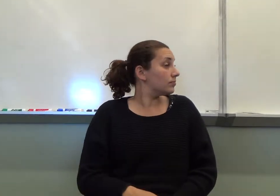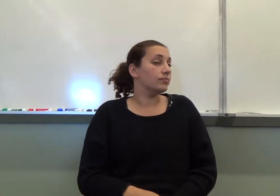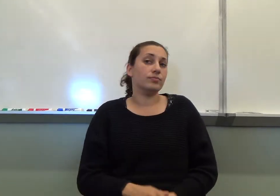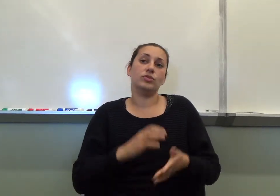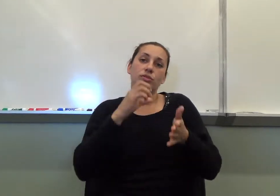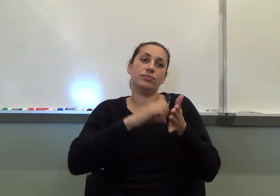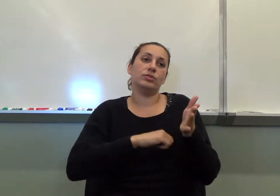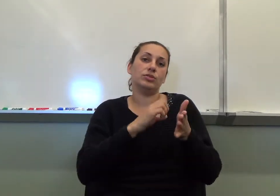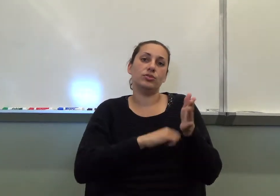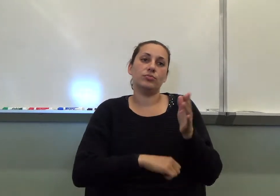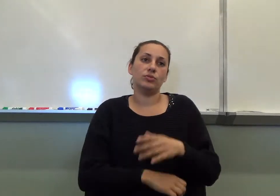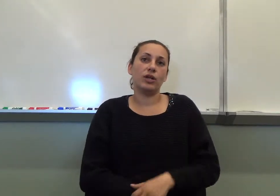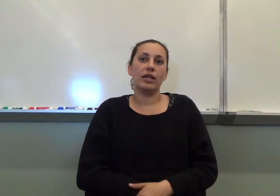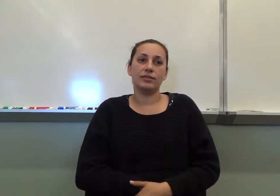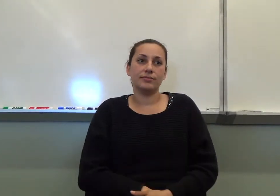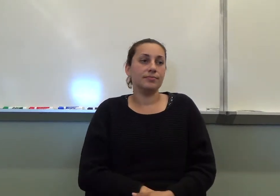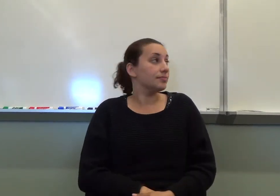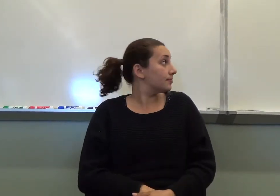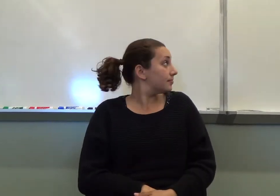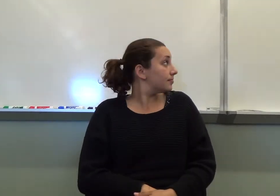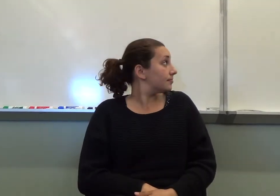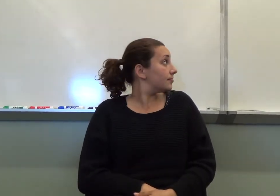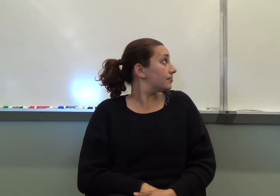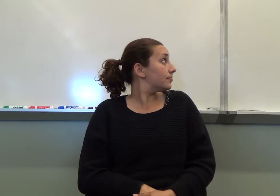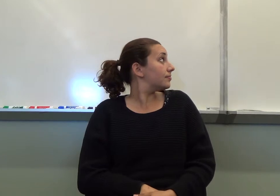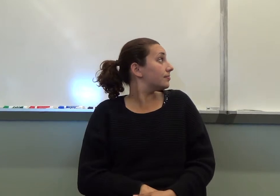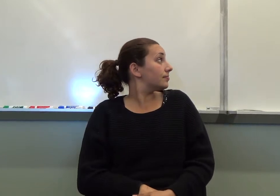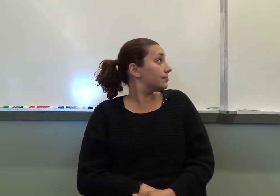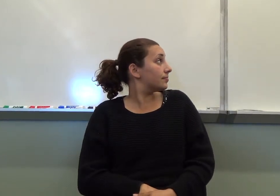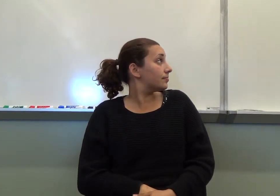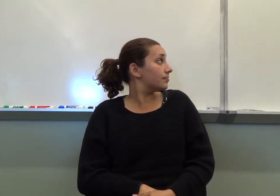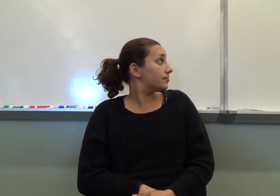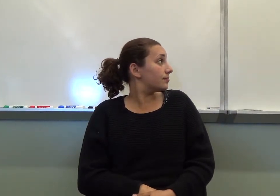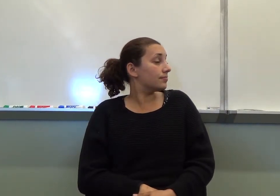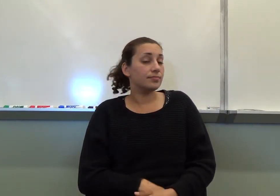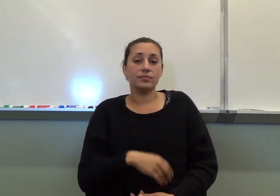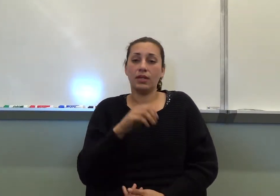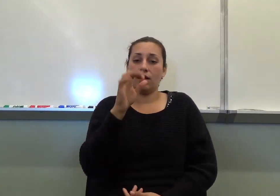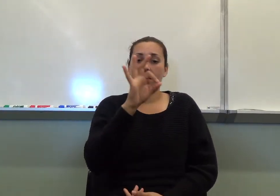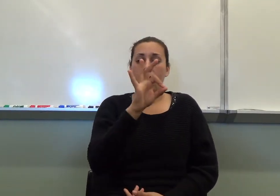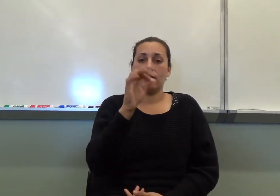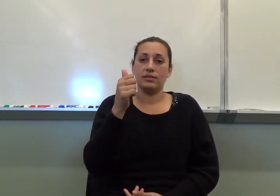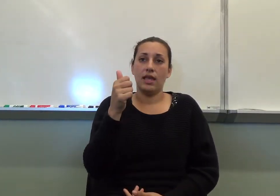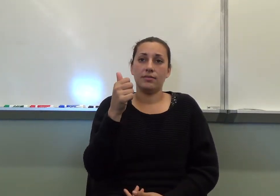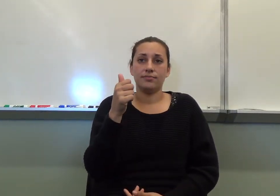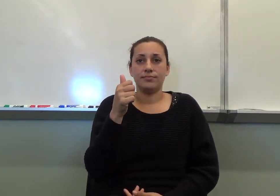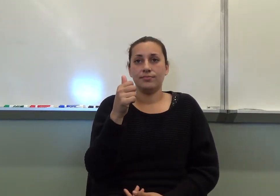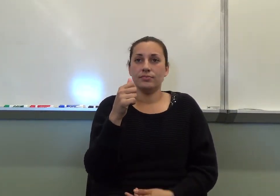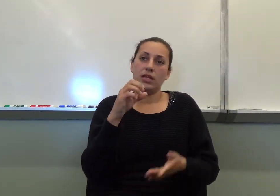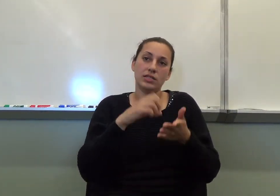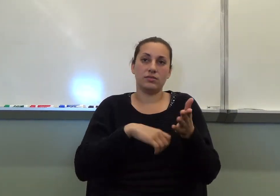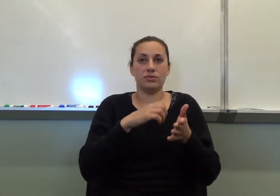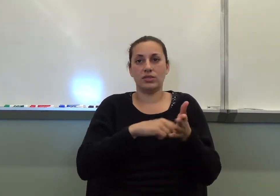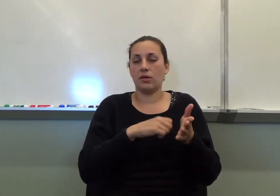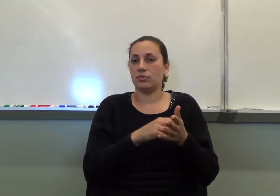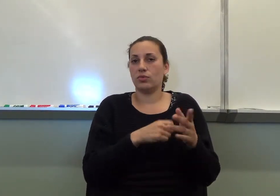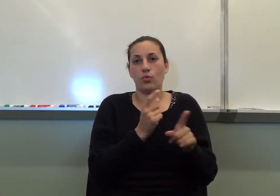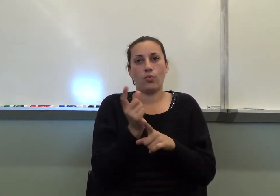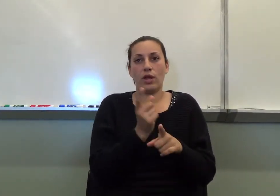way over here to borrow. That goes to a 7, this is a 9, this is a 10. Standard decimal subtraction. This